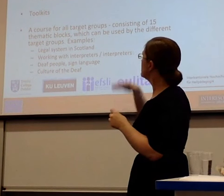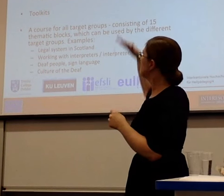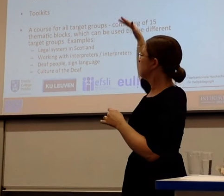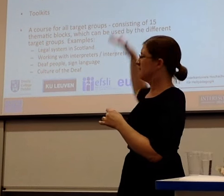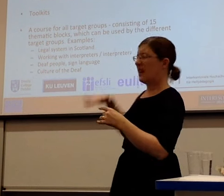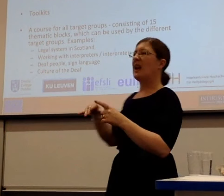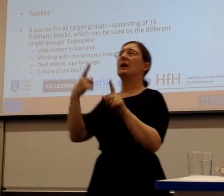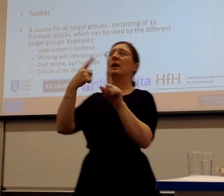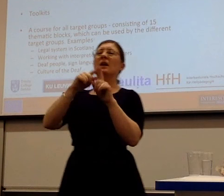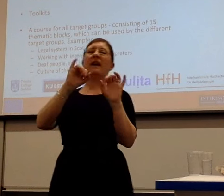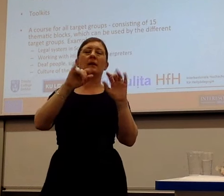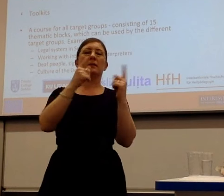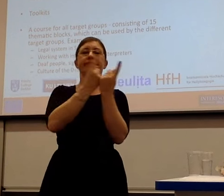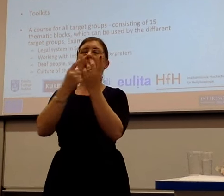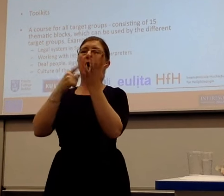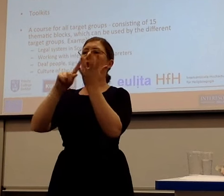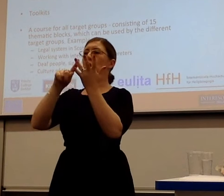representatives, interpreters in their community.